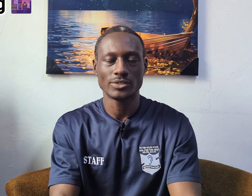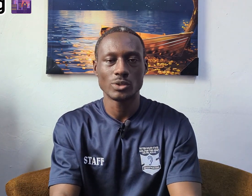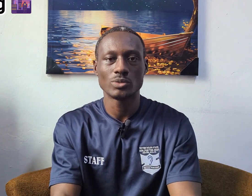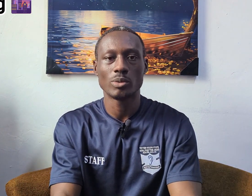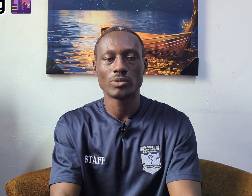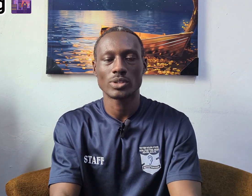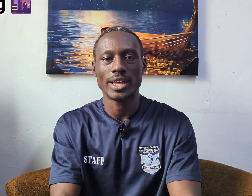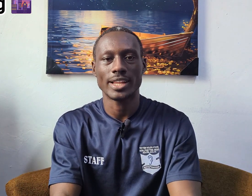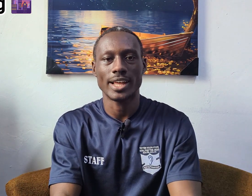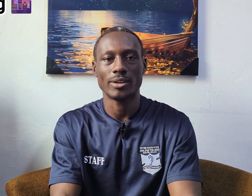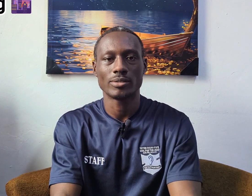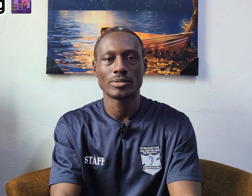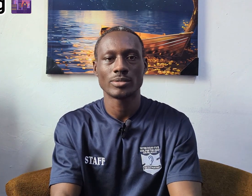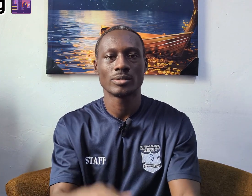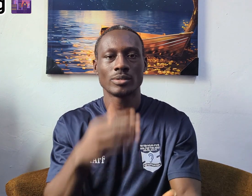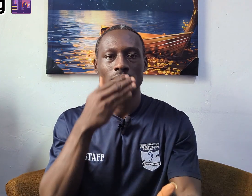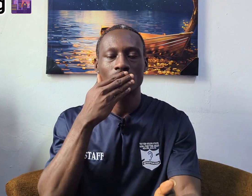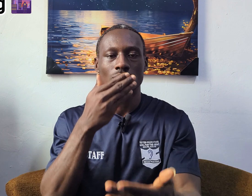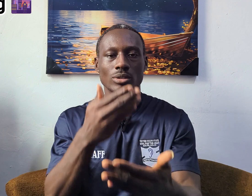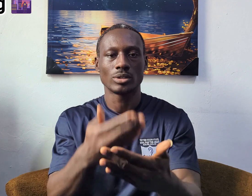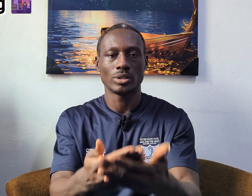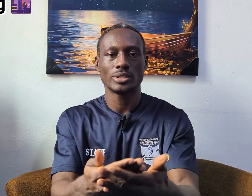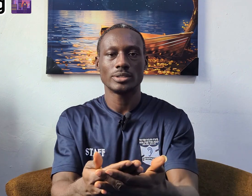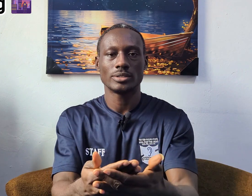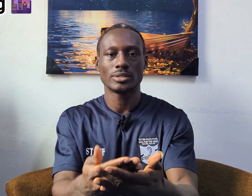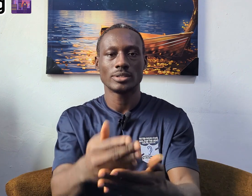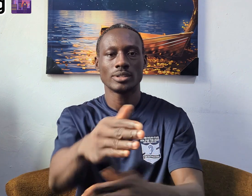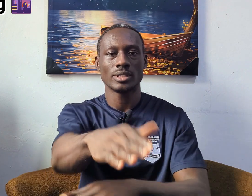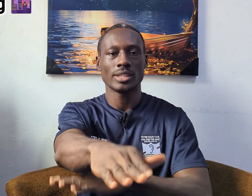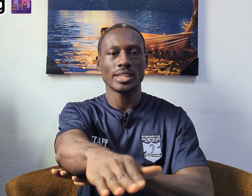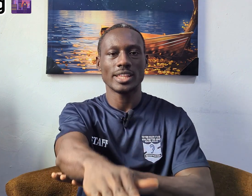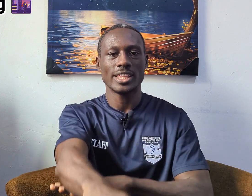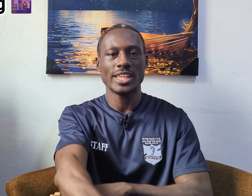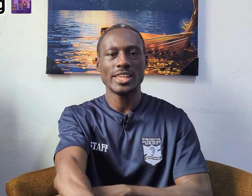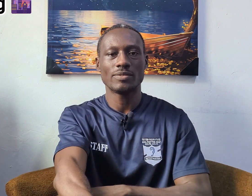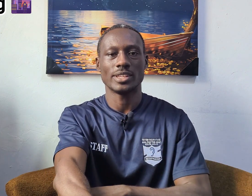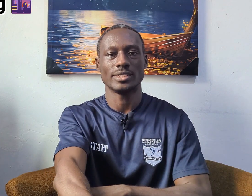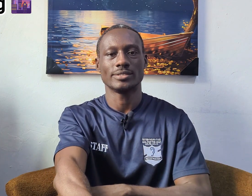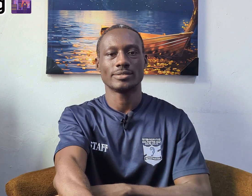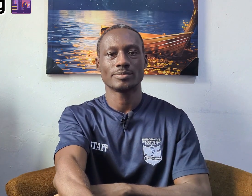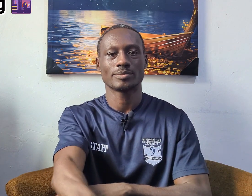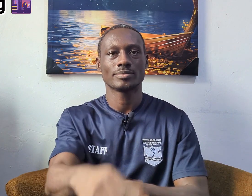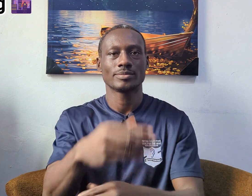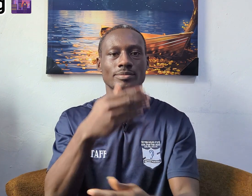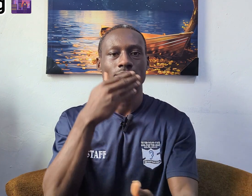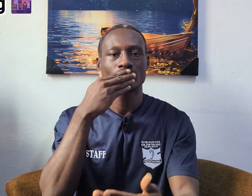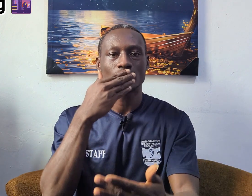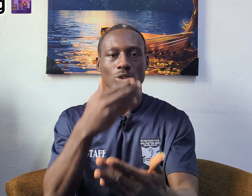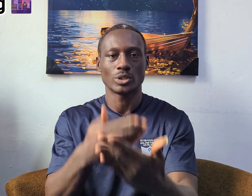use both together now. Good evening. Good